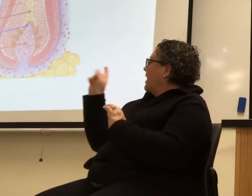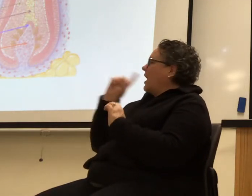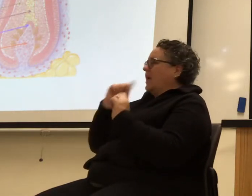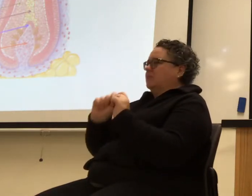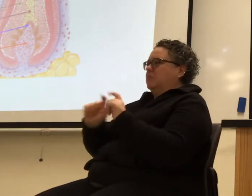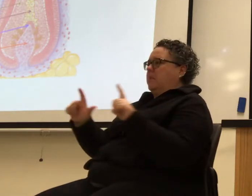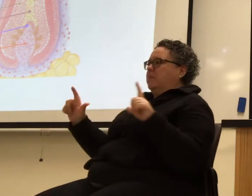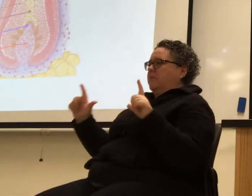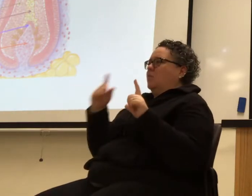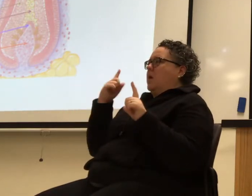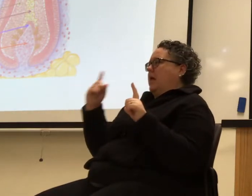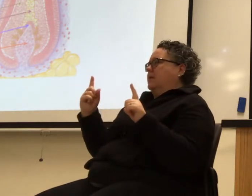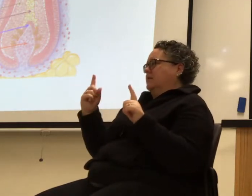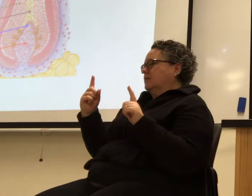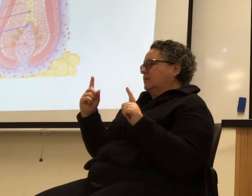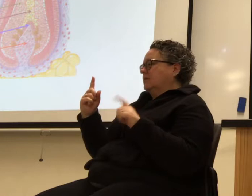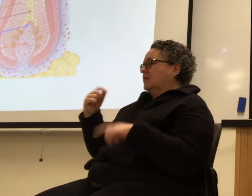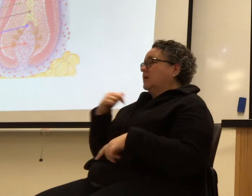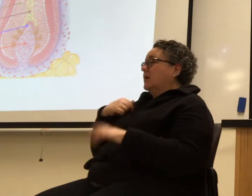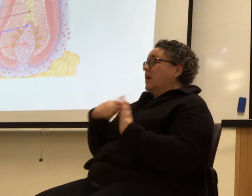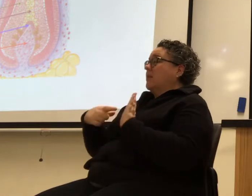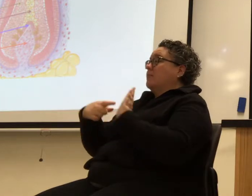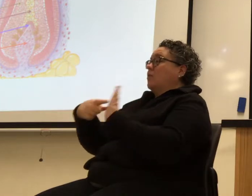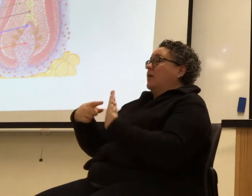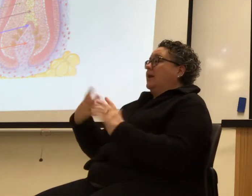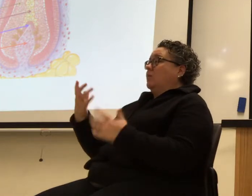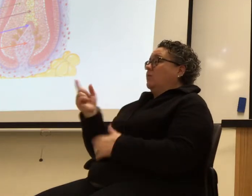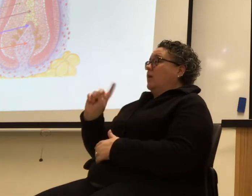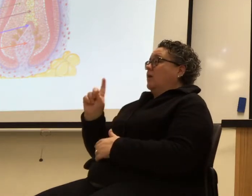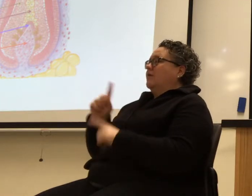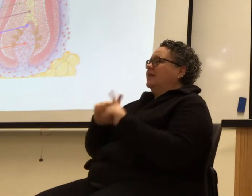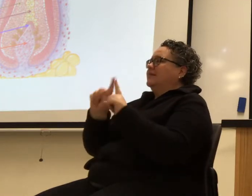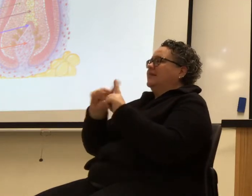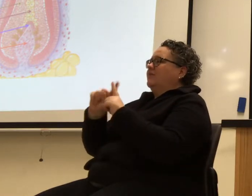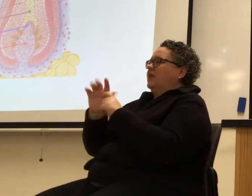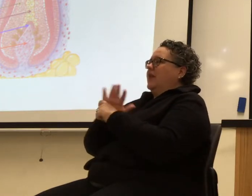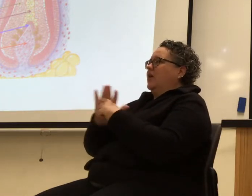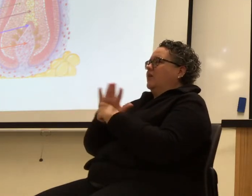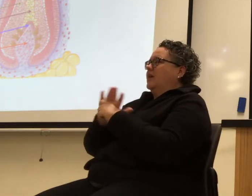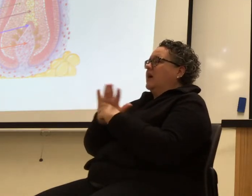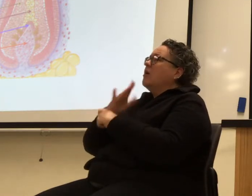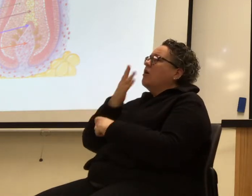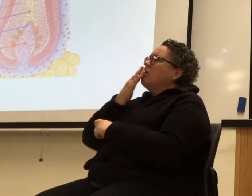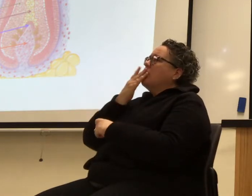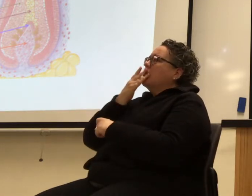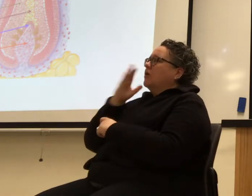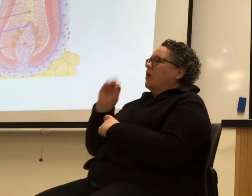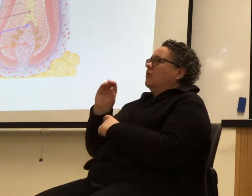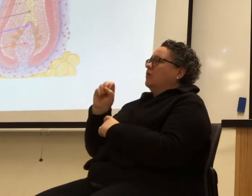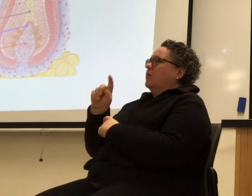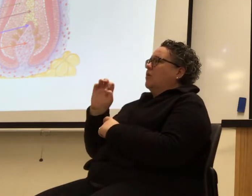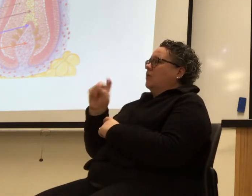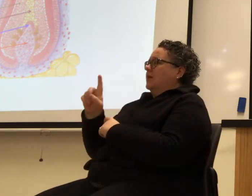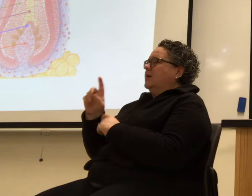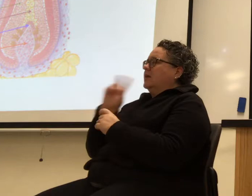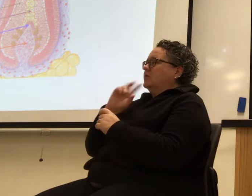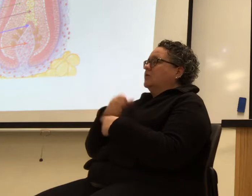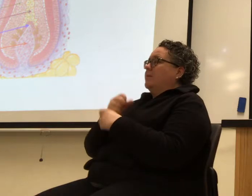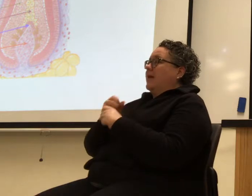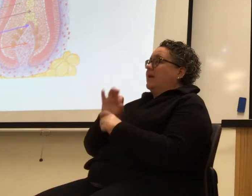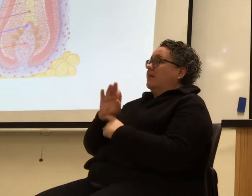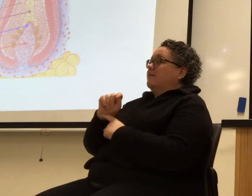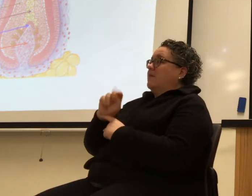one. And I'm pointing to the different regions there. I kind of color-coded to make the font match the